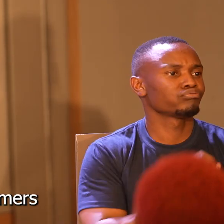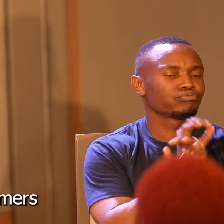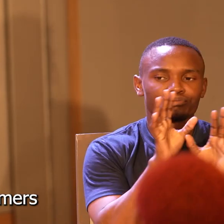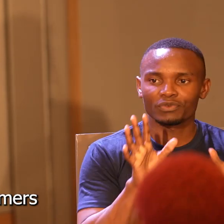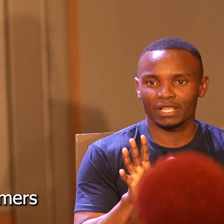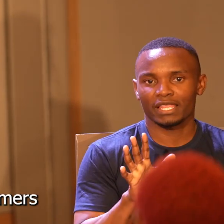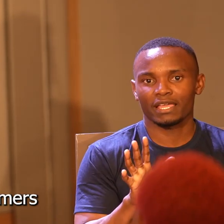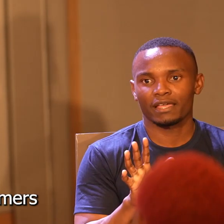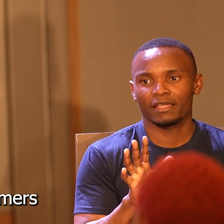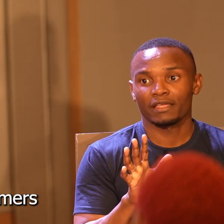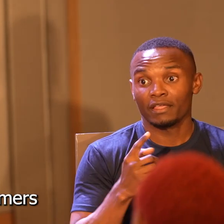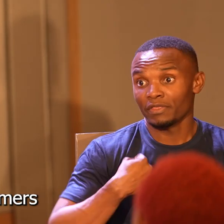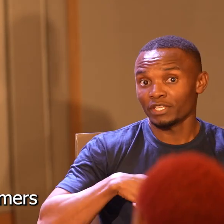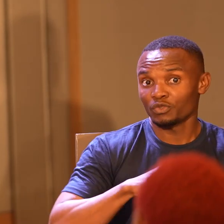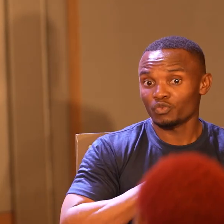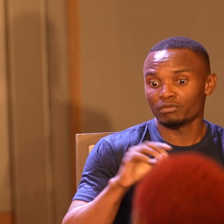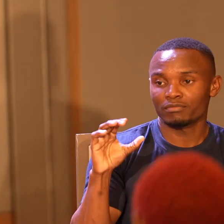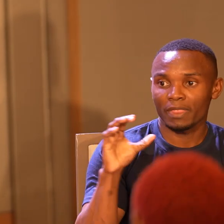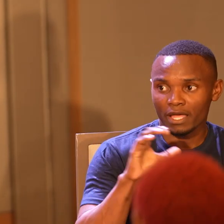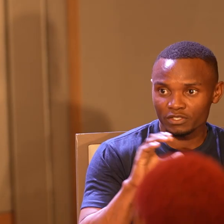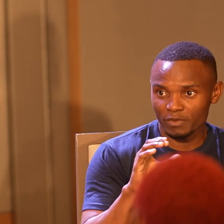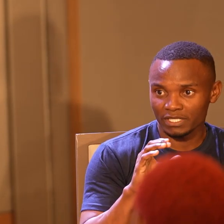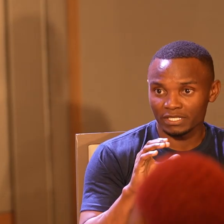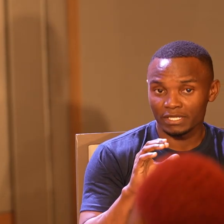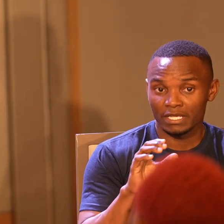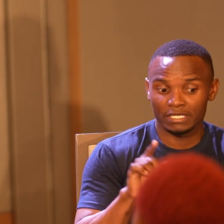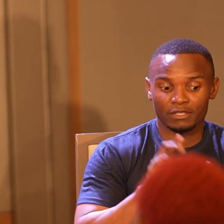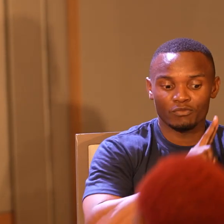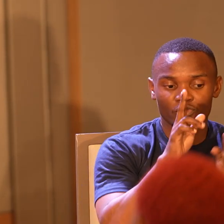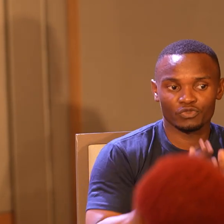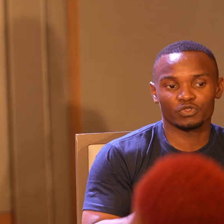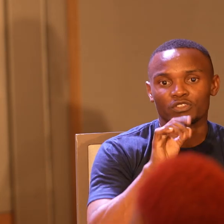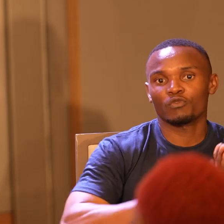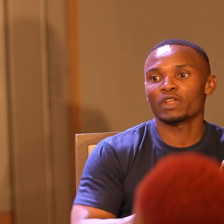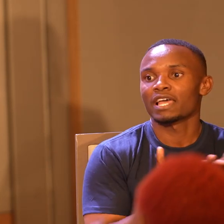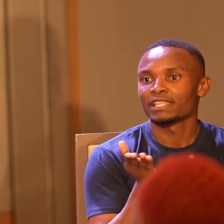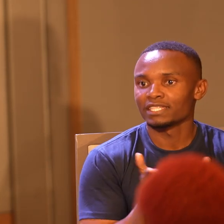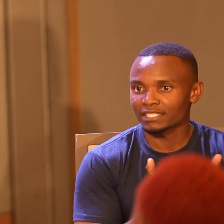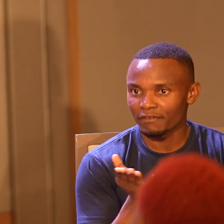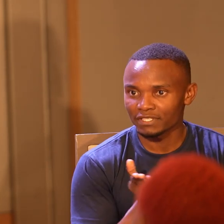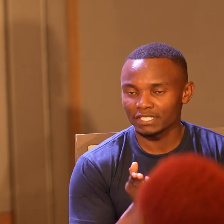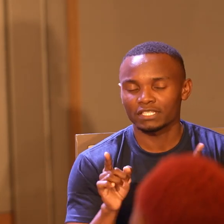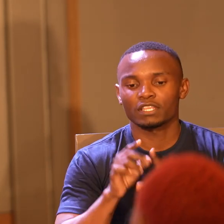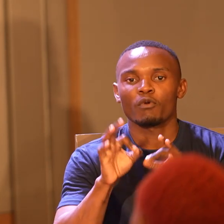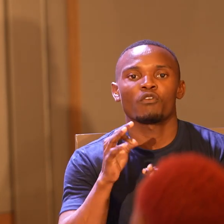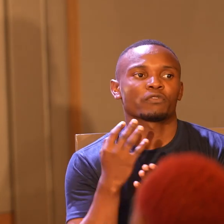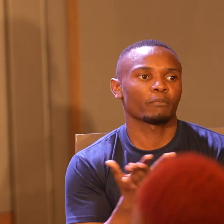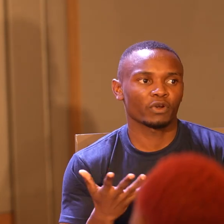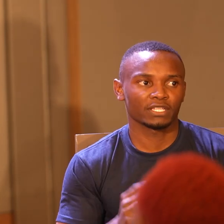that we are the consumers and users of these services and of these